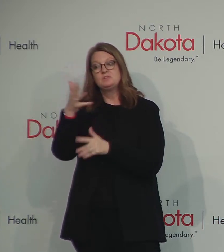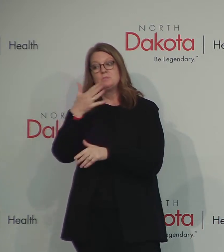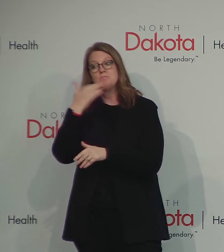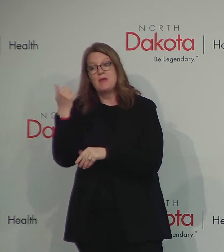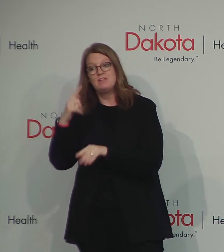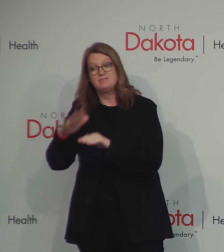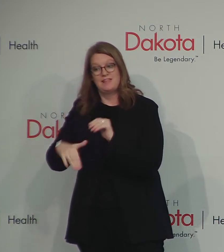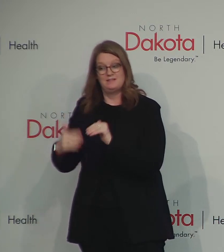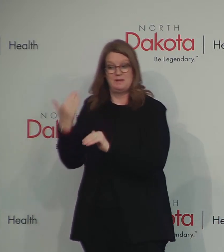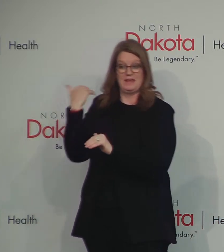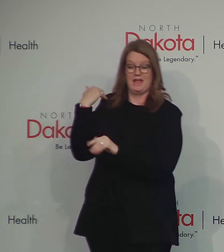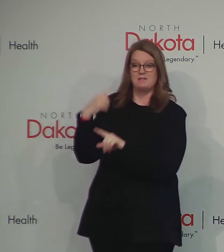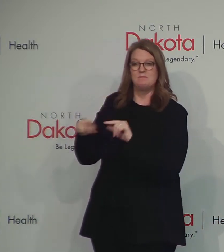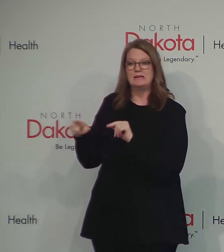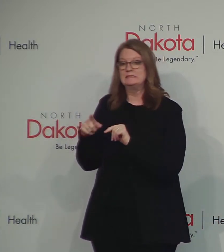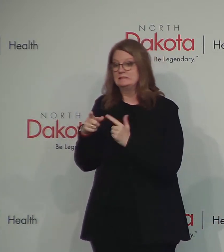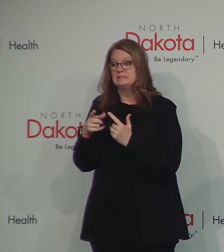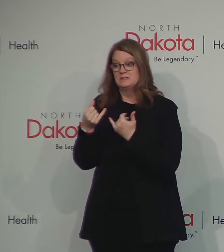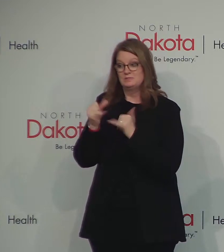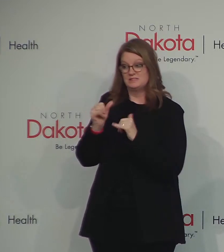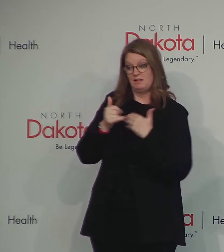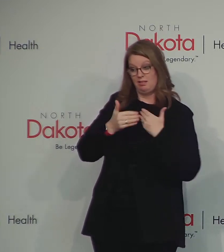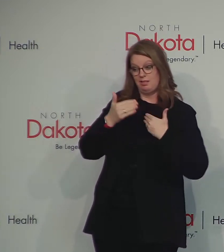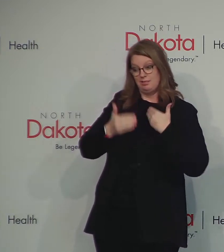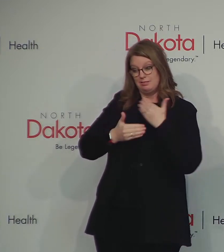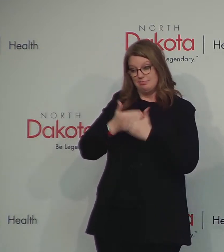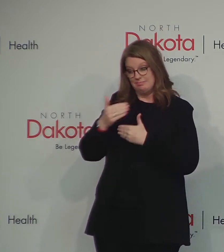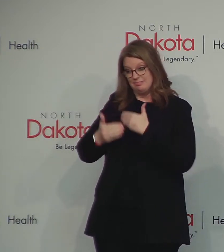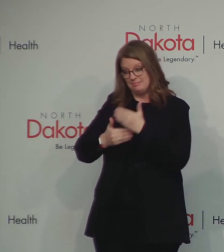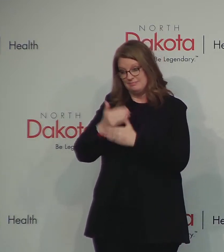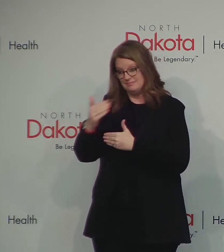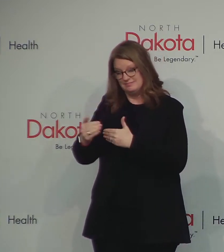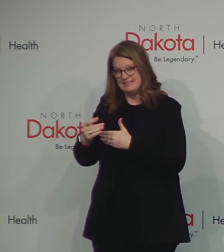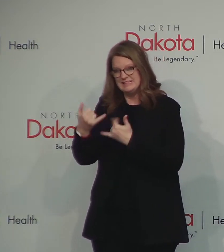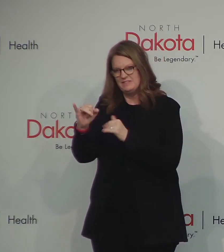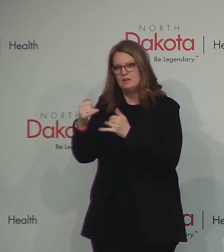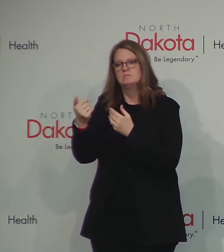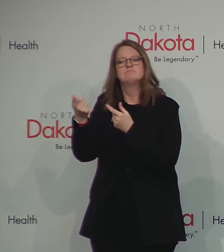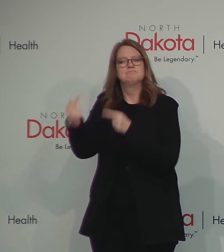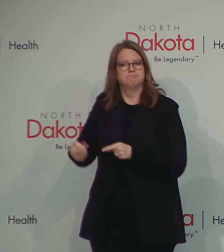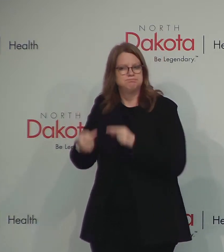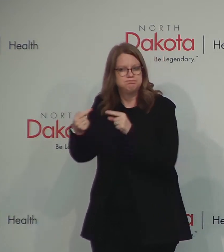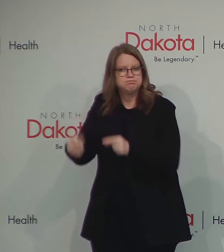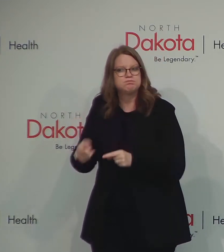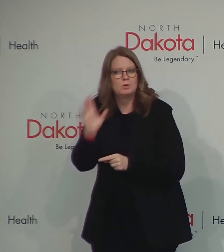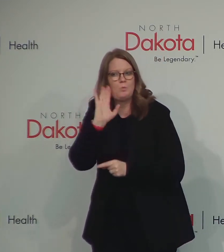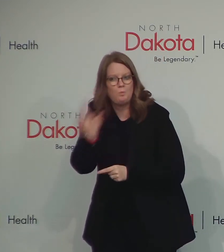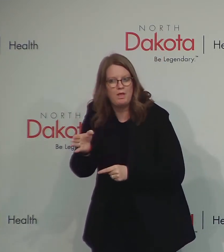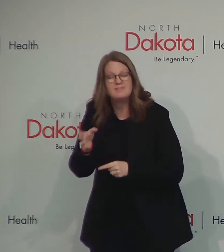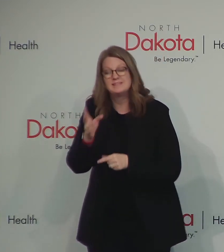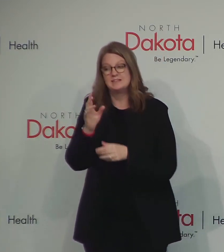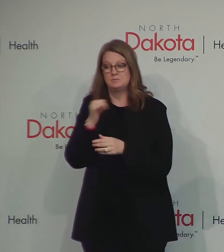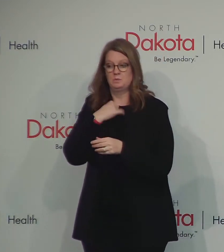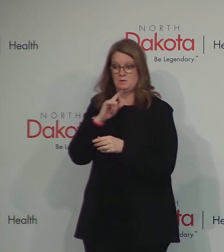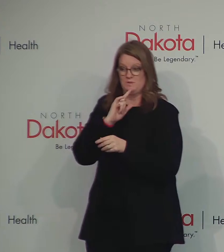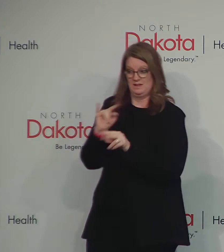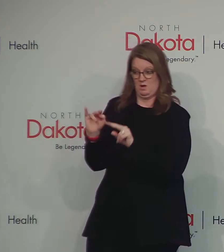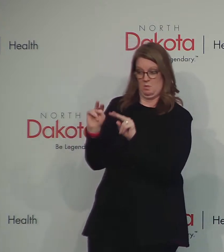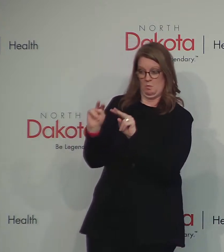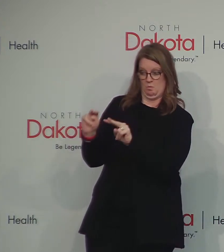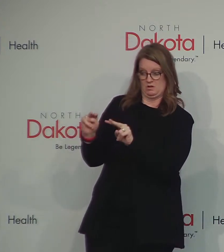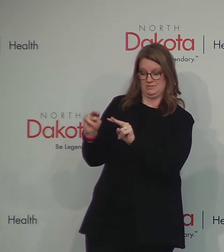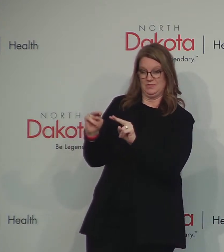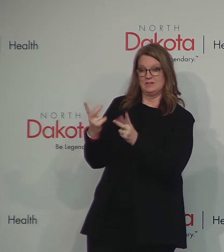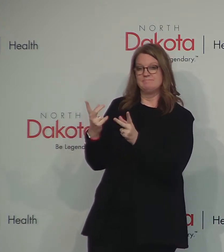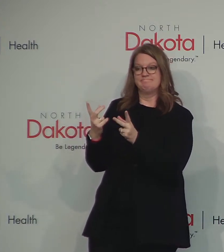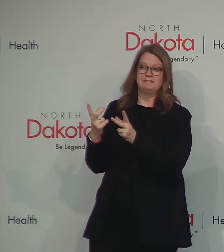know that there are a couple of potential hurdles that may be in our path going forward that we're watching out for closely. But